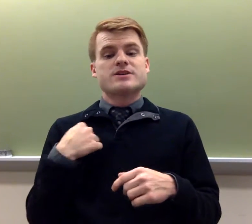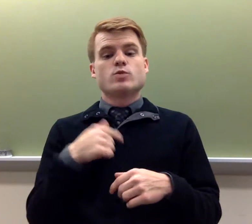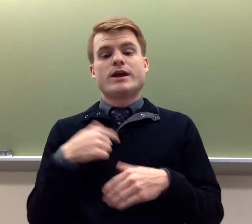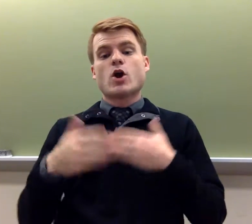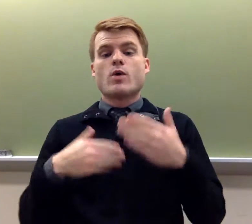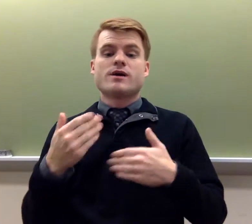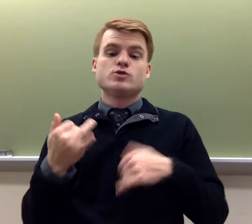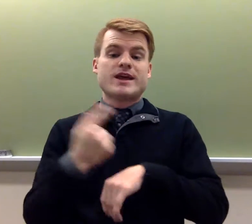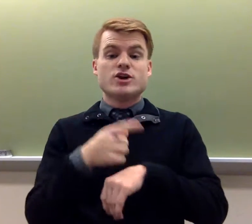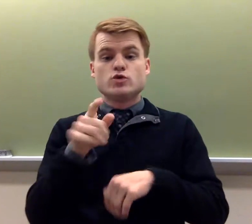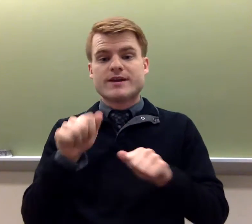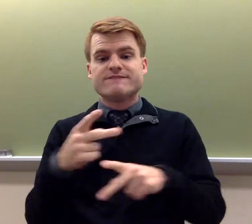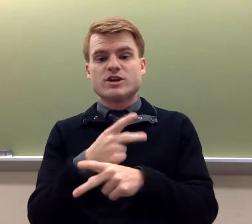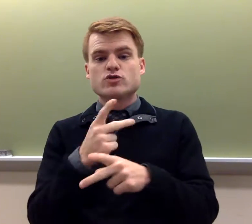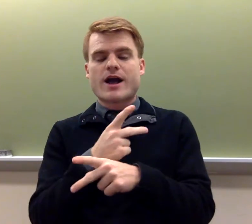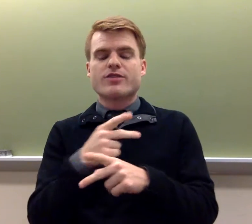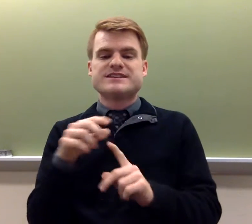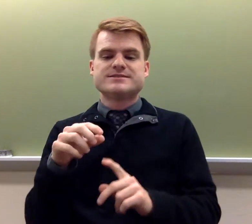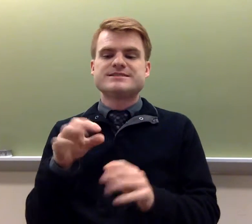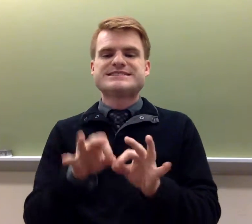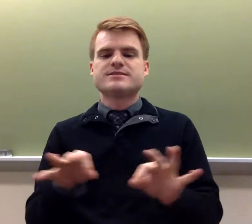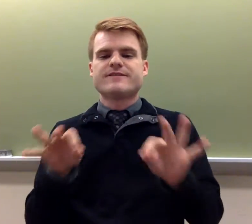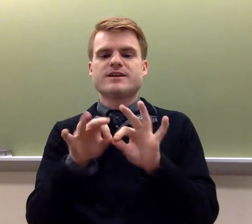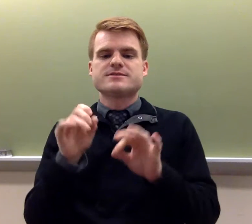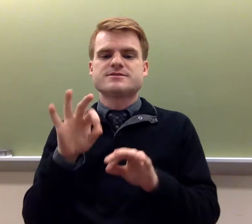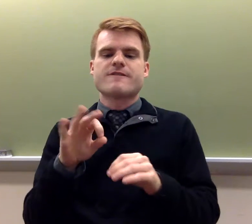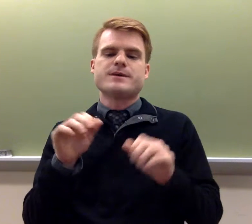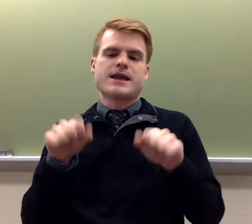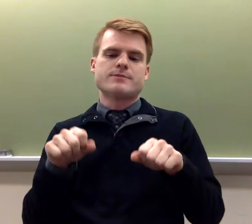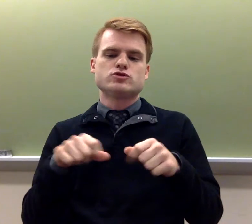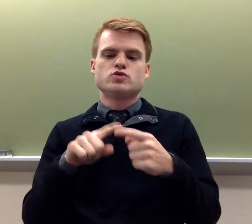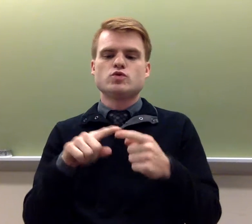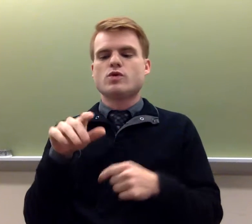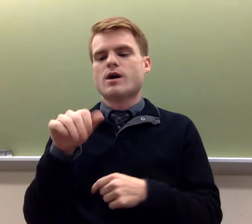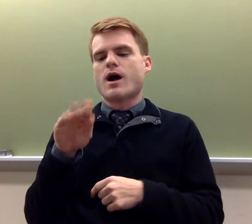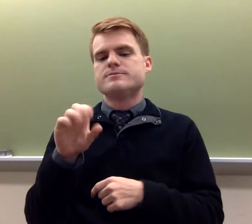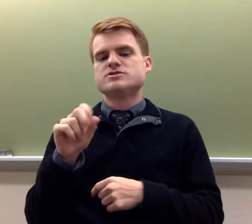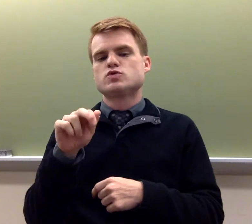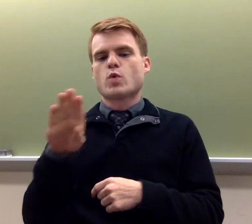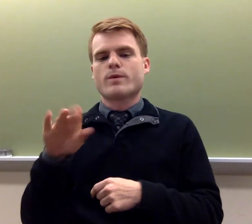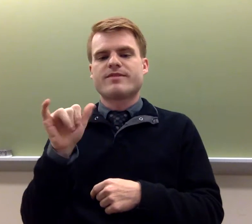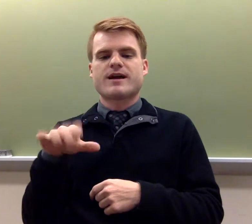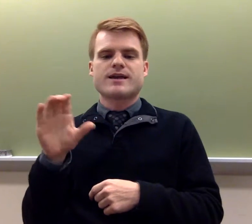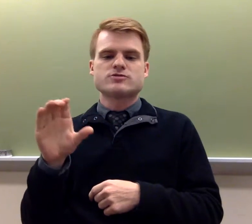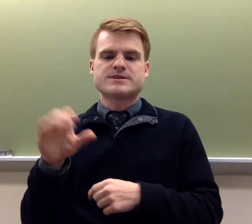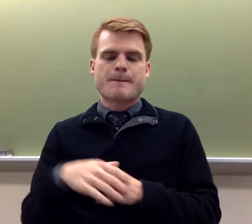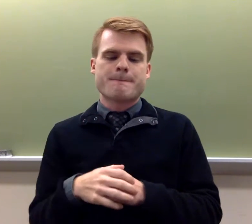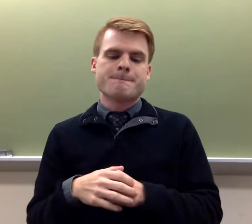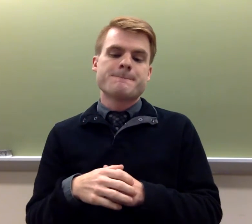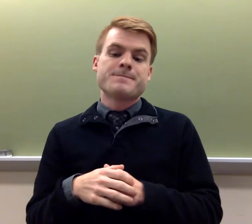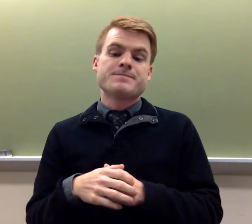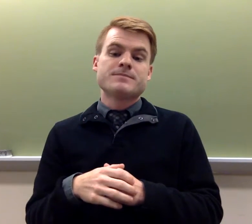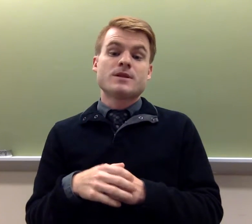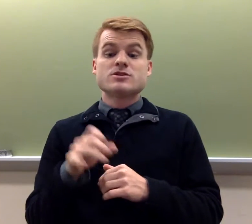significance of being able to absorb that calcium. But if I look at